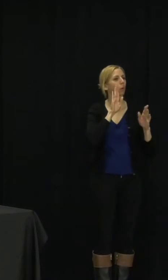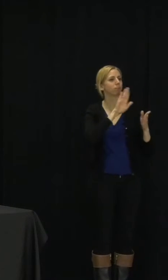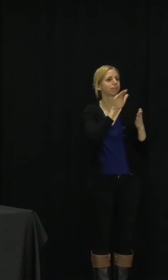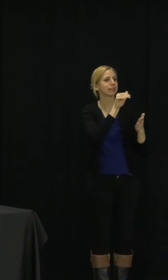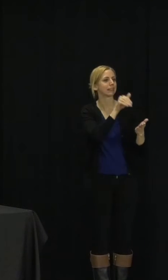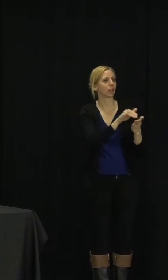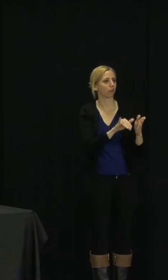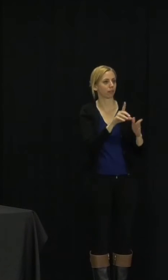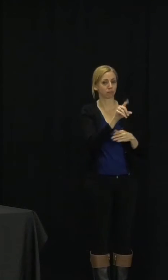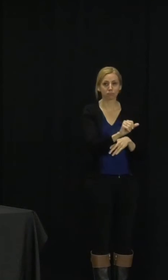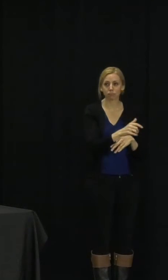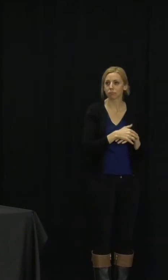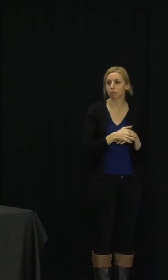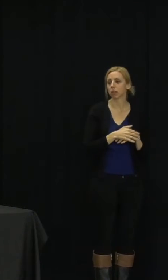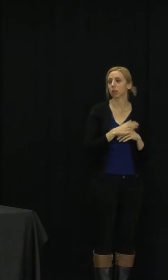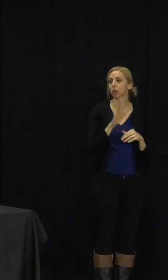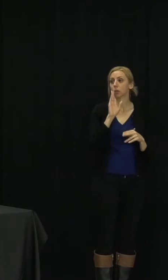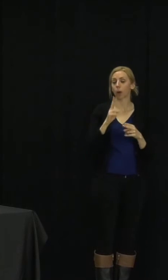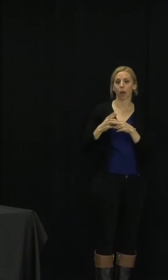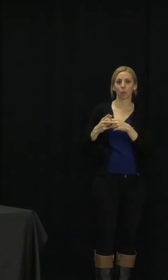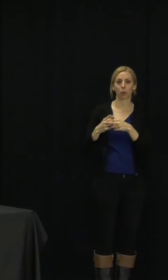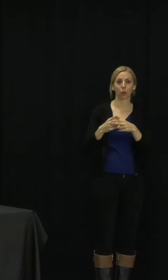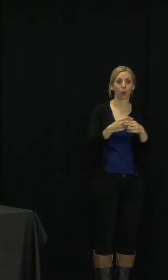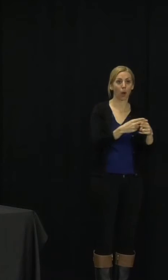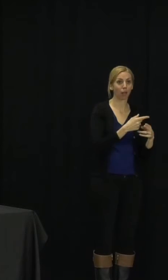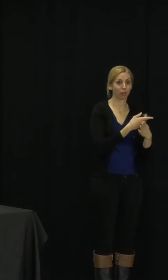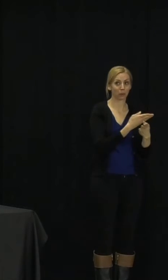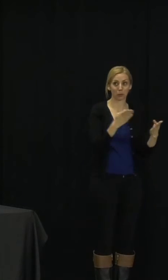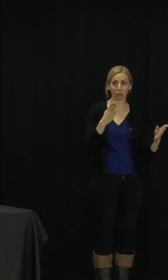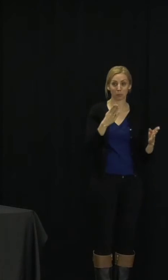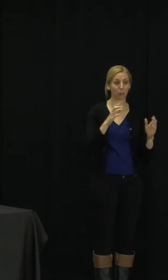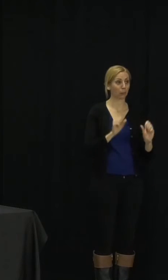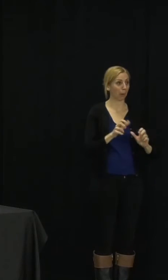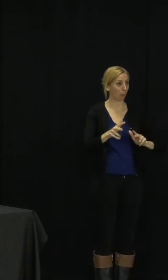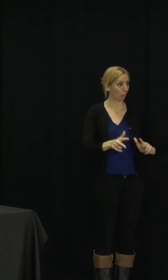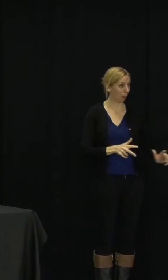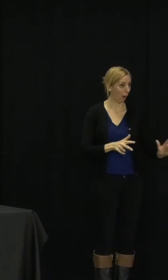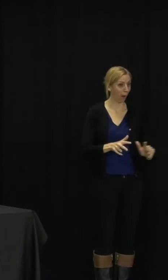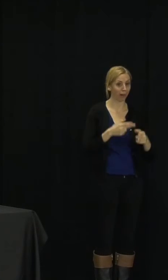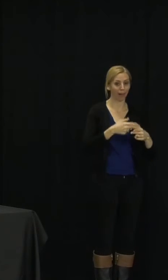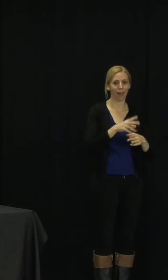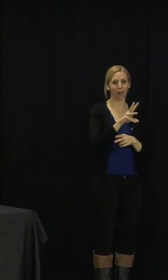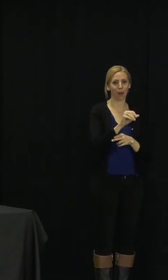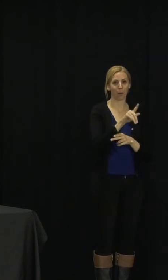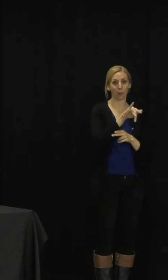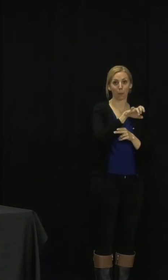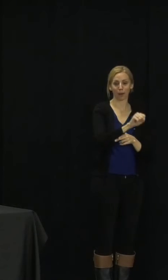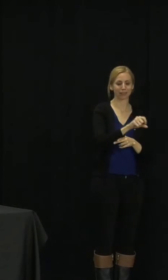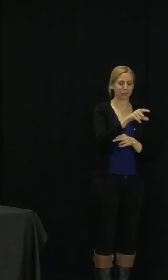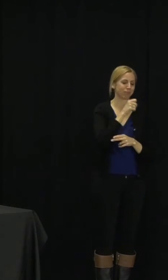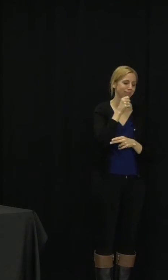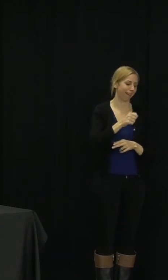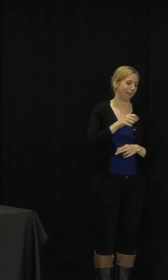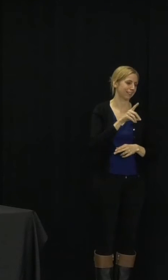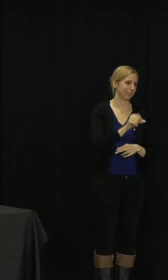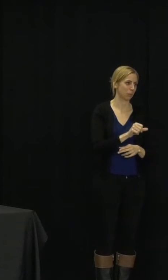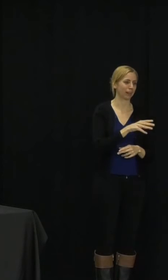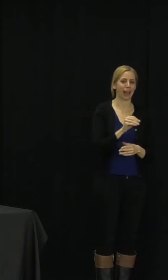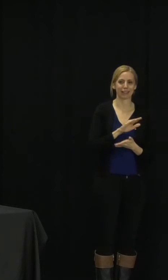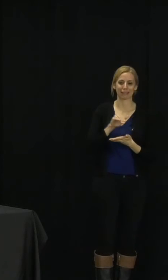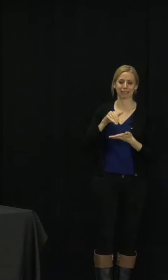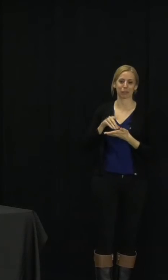year in a row the Jaden Wong Award. This year it will be in choreography. The deadline is May 25th.